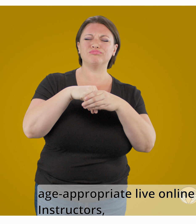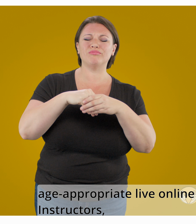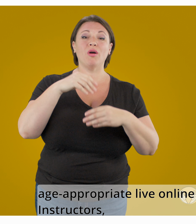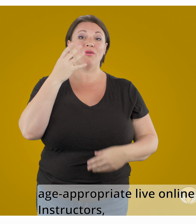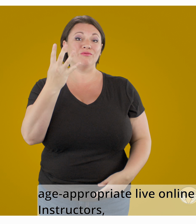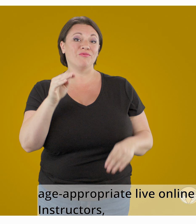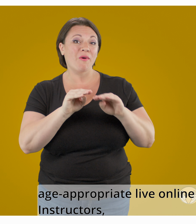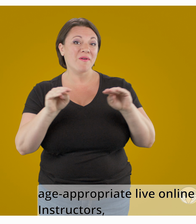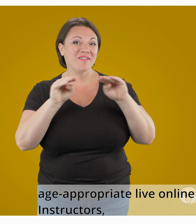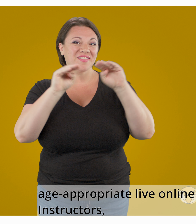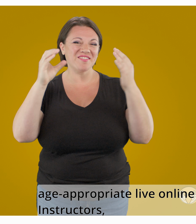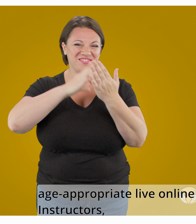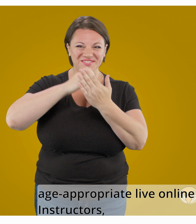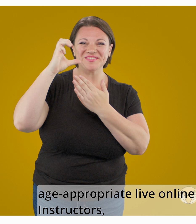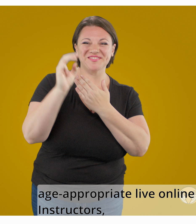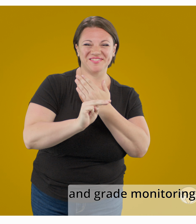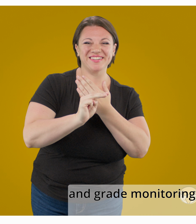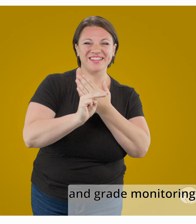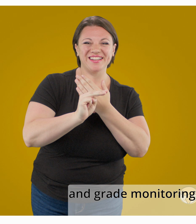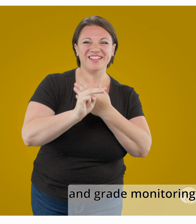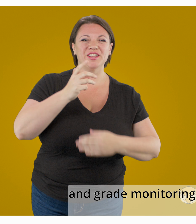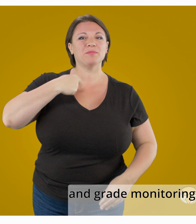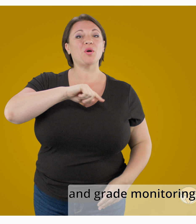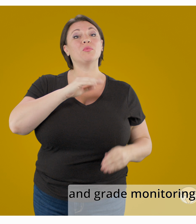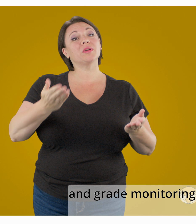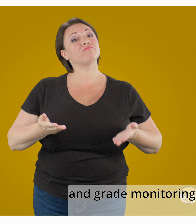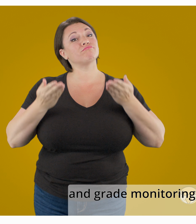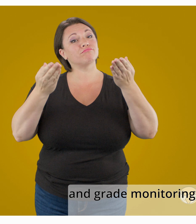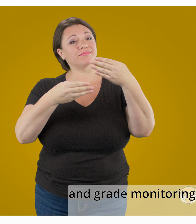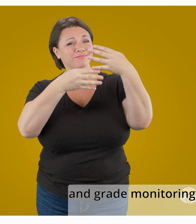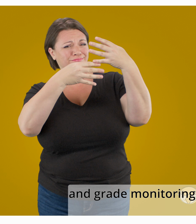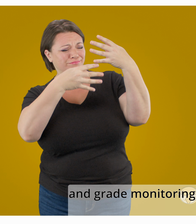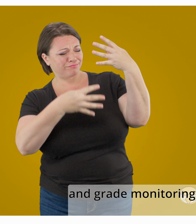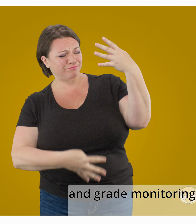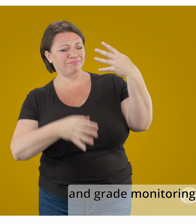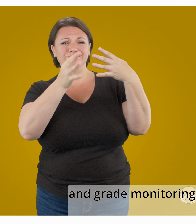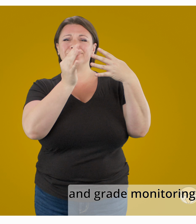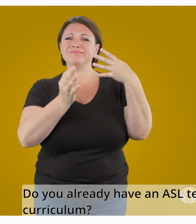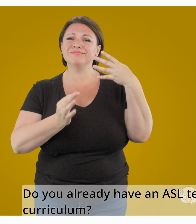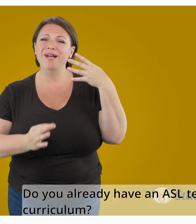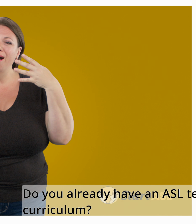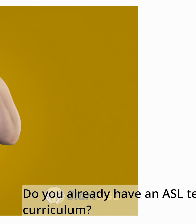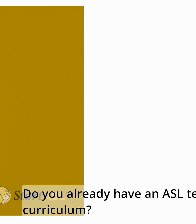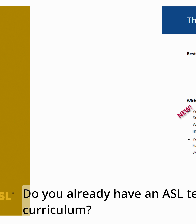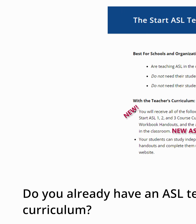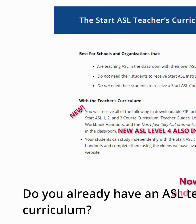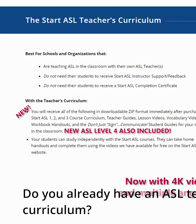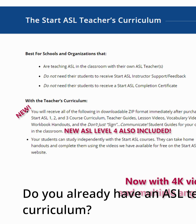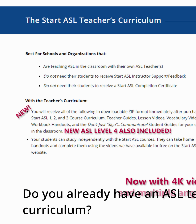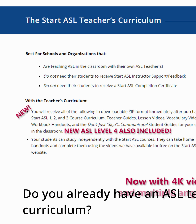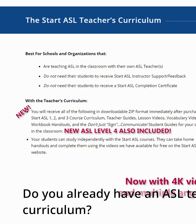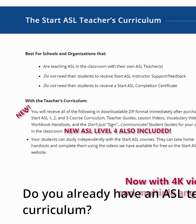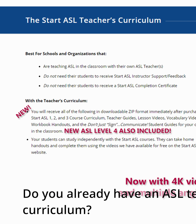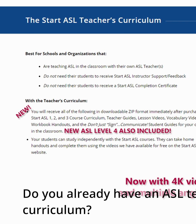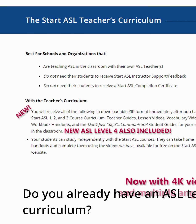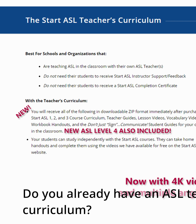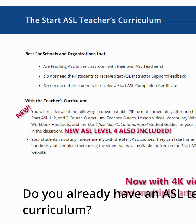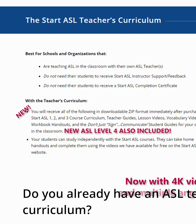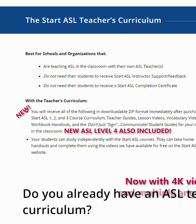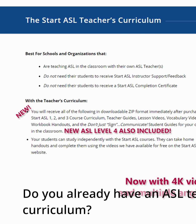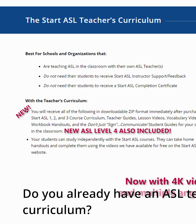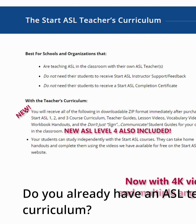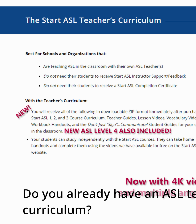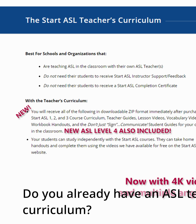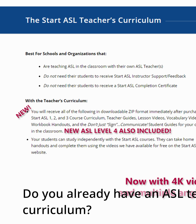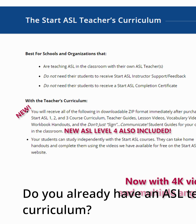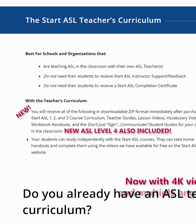practice events with our ASL instructors, and grade monitoring available upon request. Do you already have an ASL teacher but